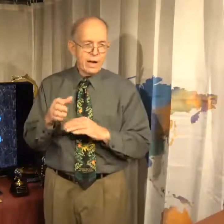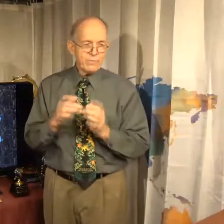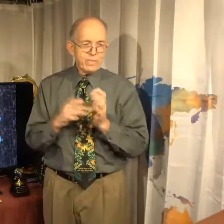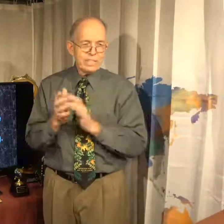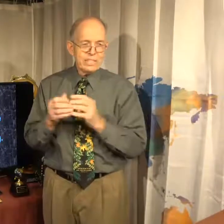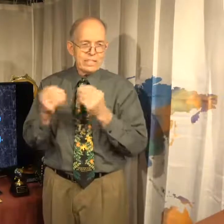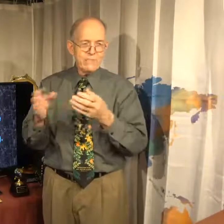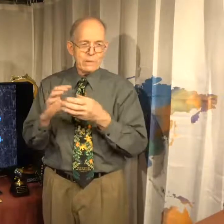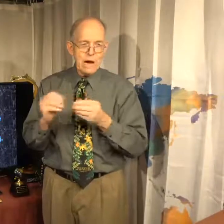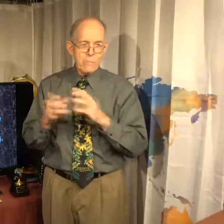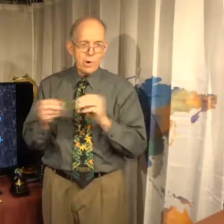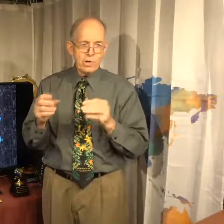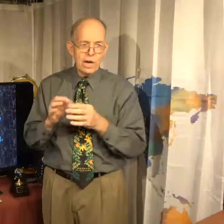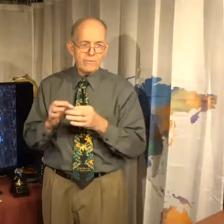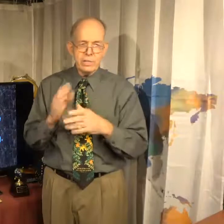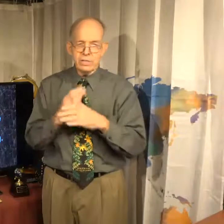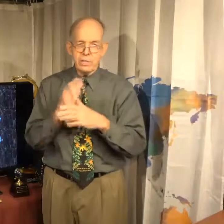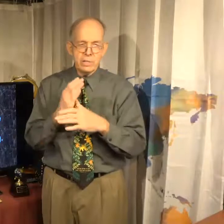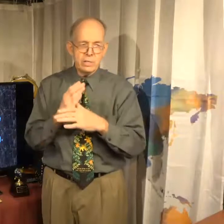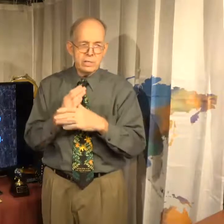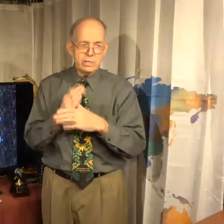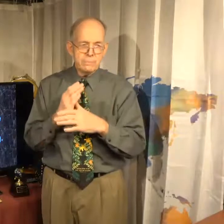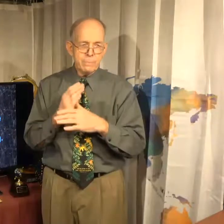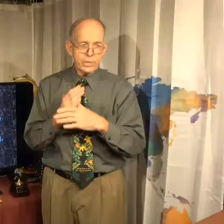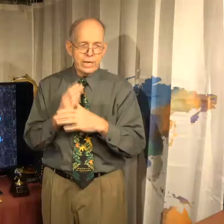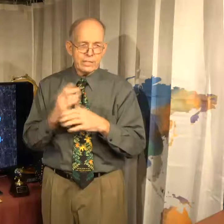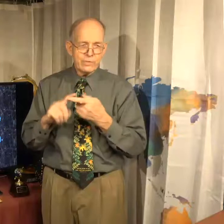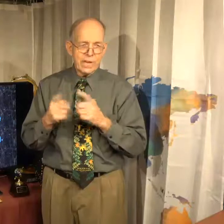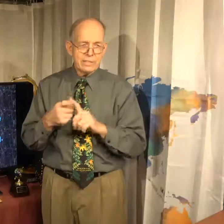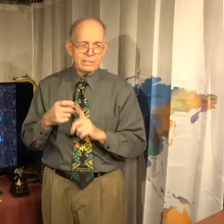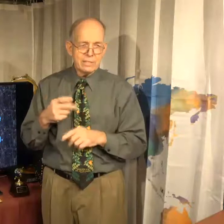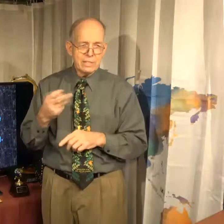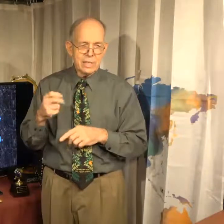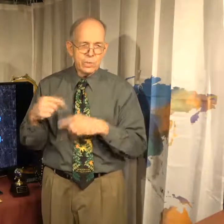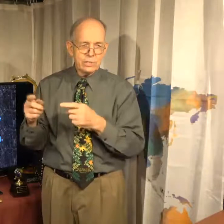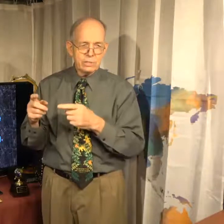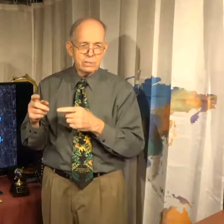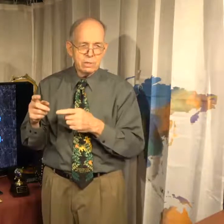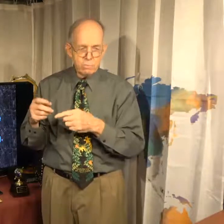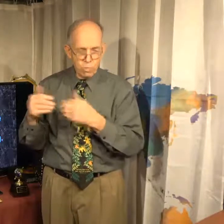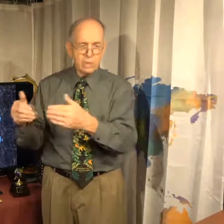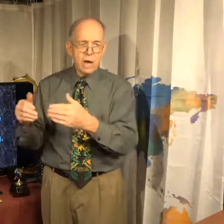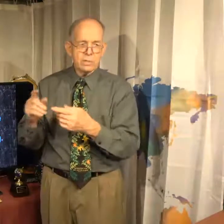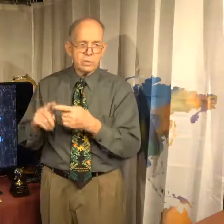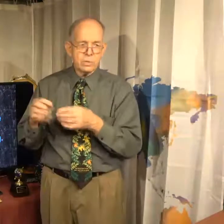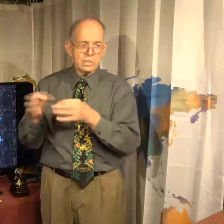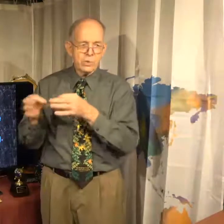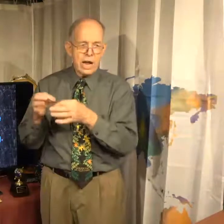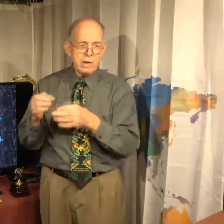After Jesus gave the power of the imputative friend, he went on to describe